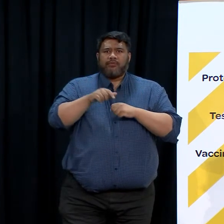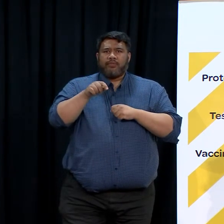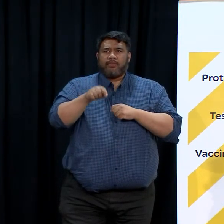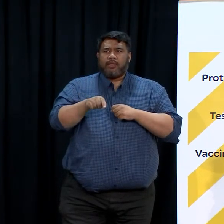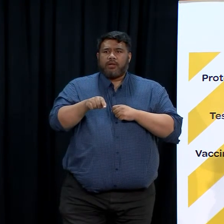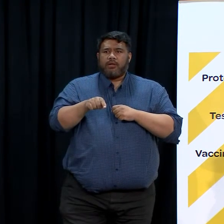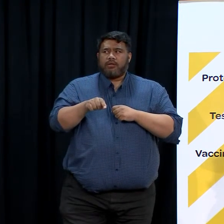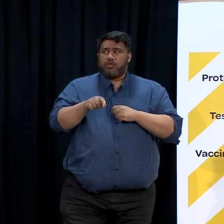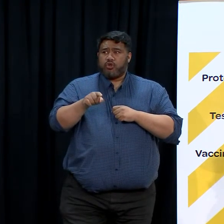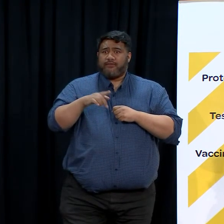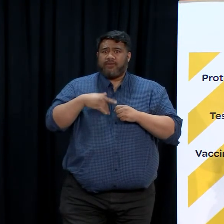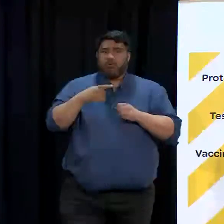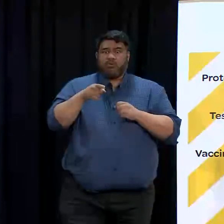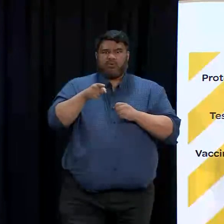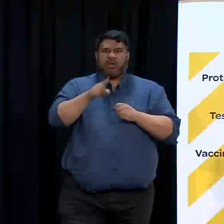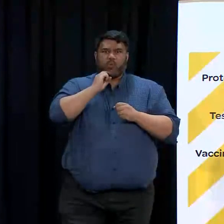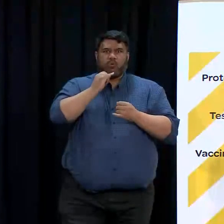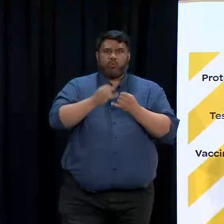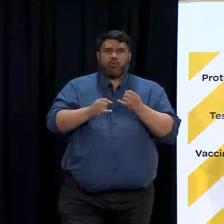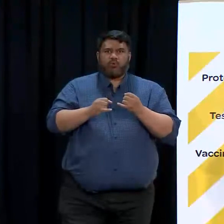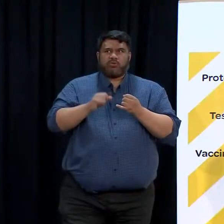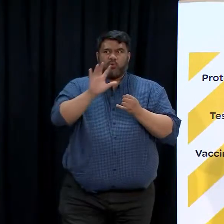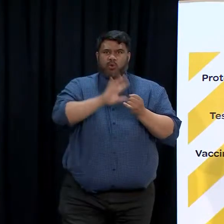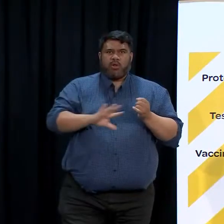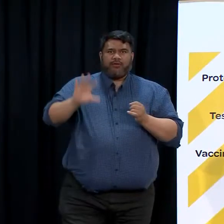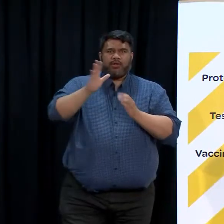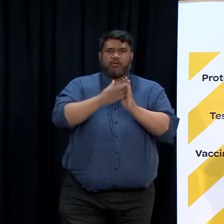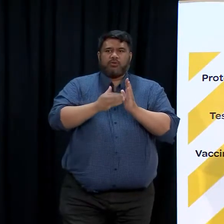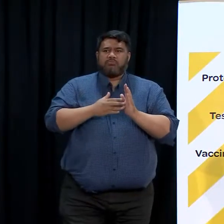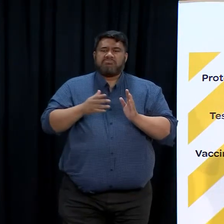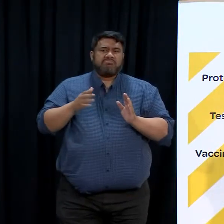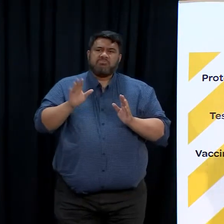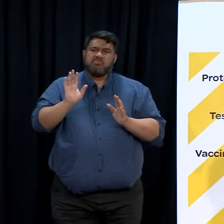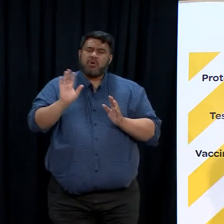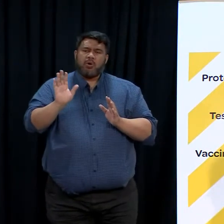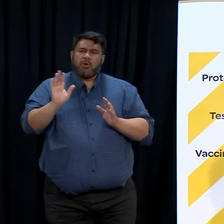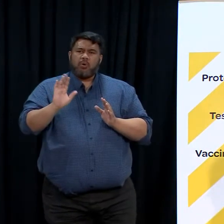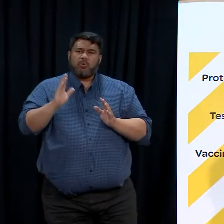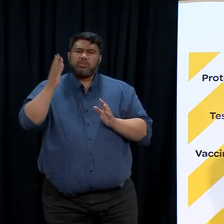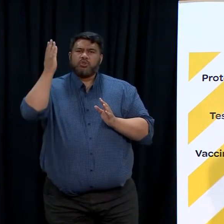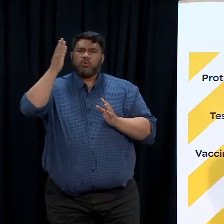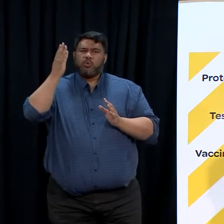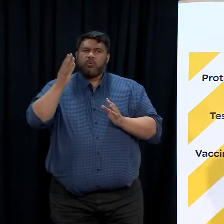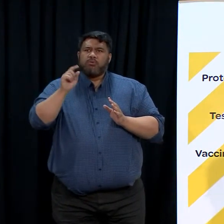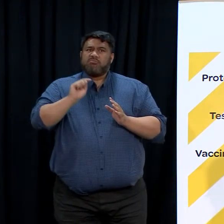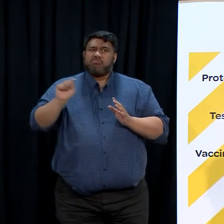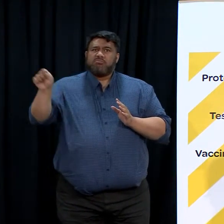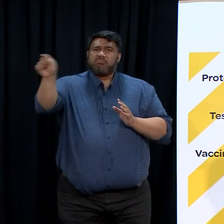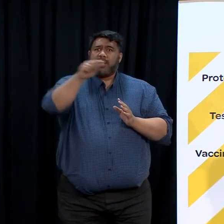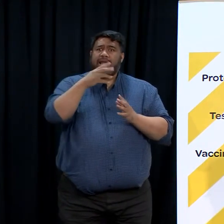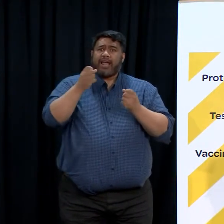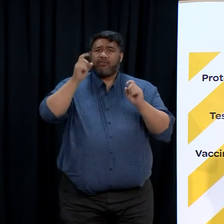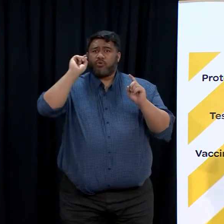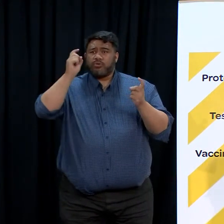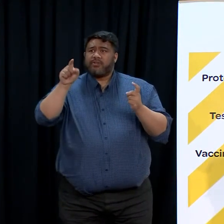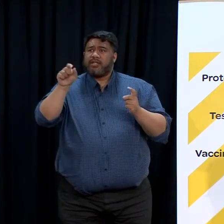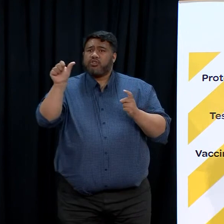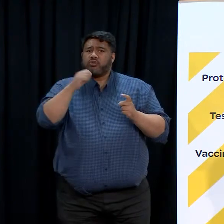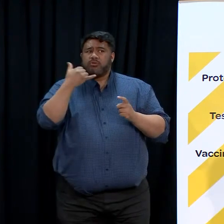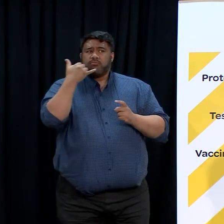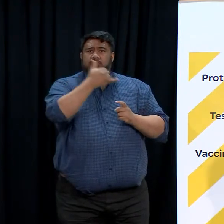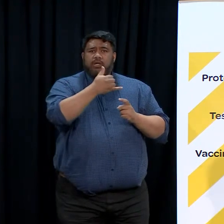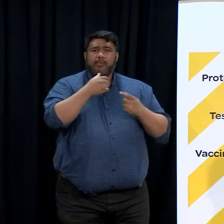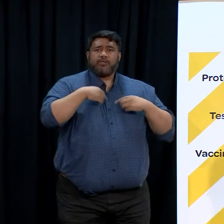happen throughout New Zealand? And what should they do? No, we haven't had widespread reports of that. If the schools are concerned about that, contact the Ministry